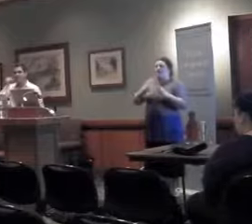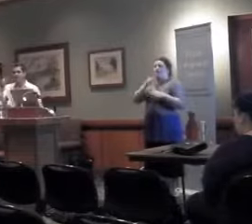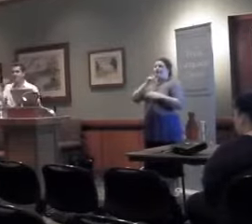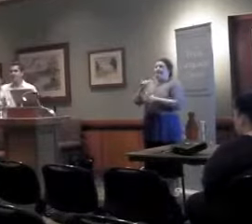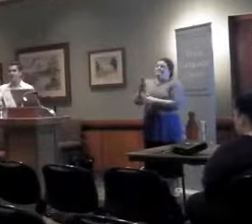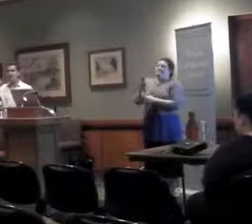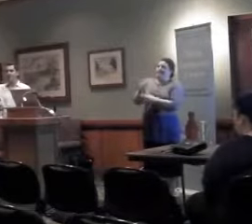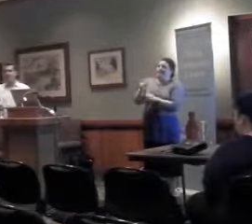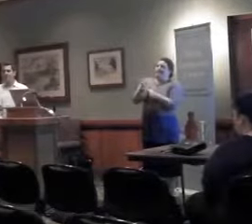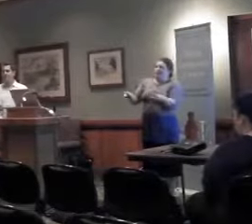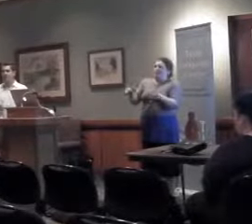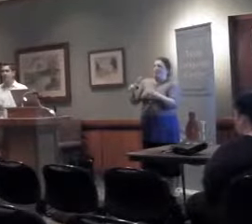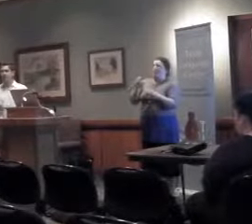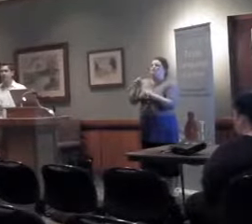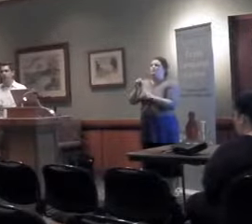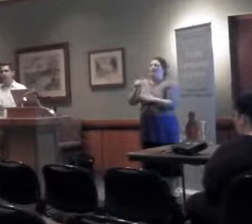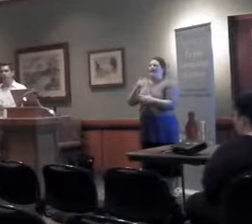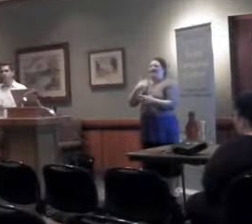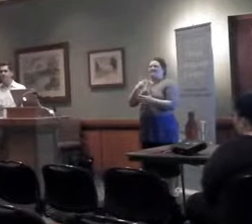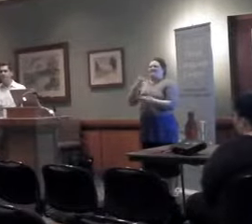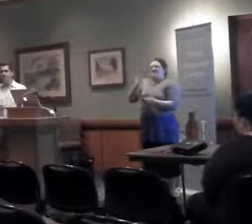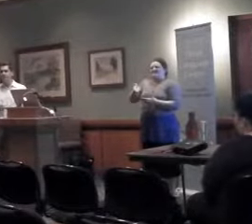is these